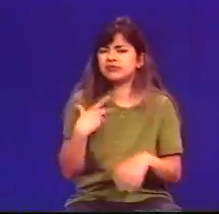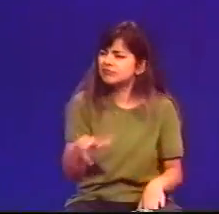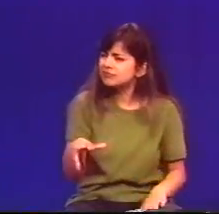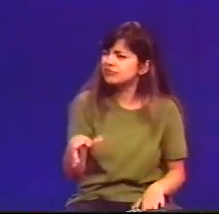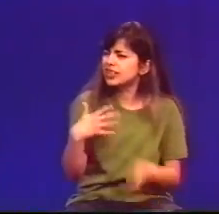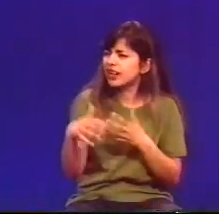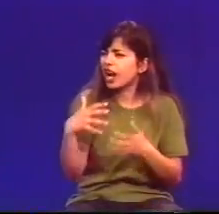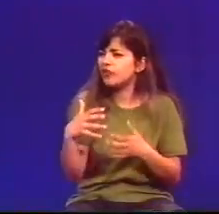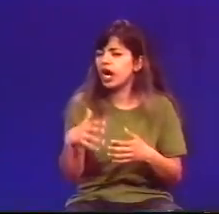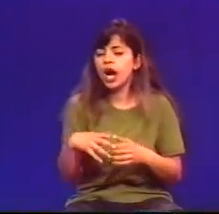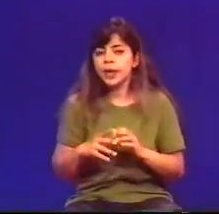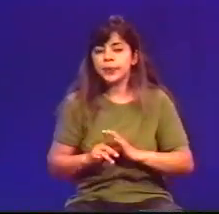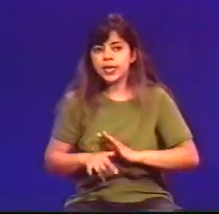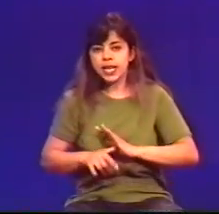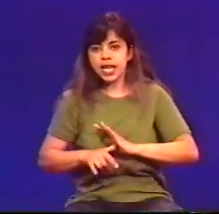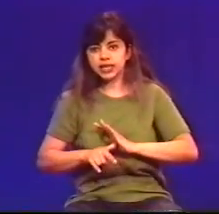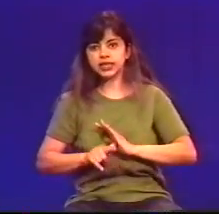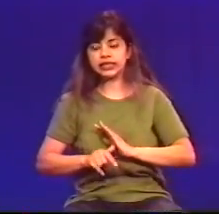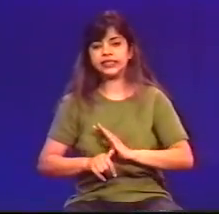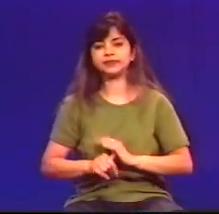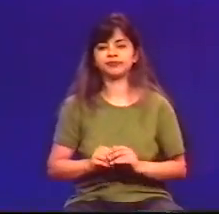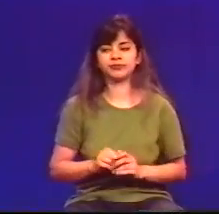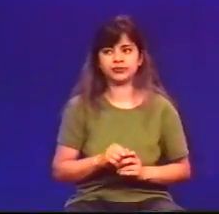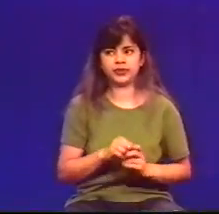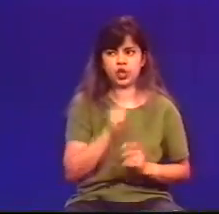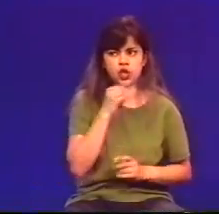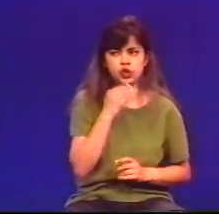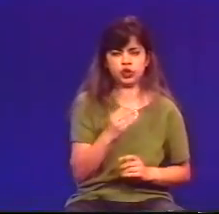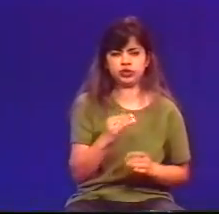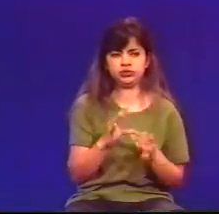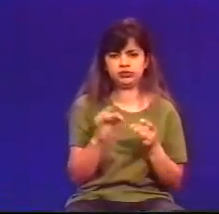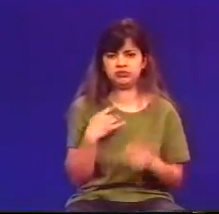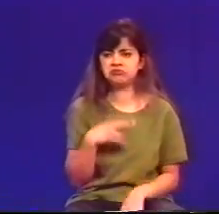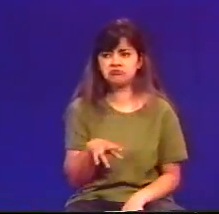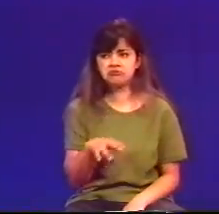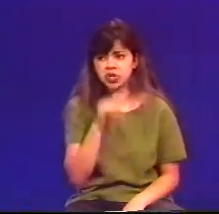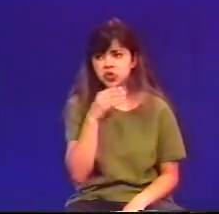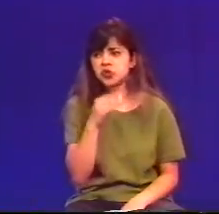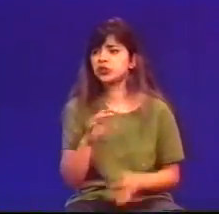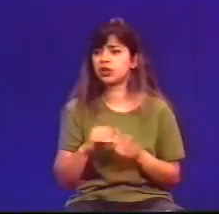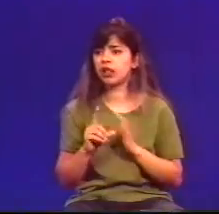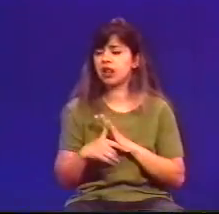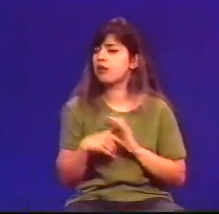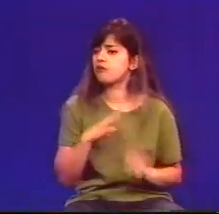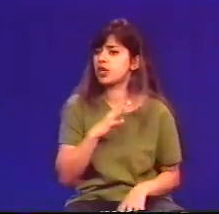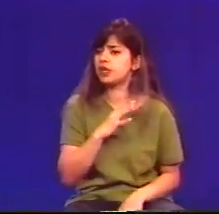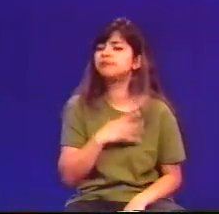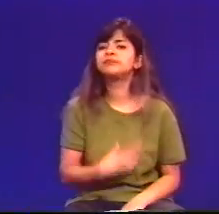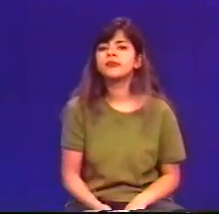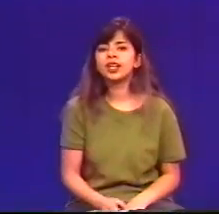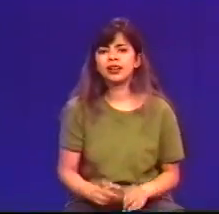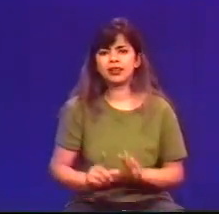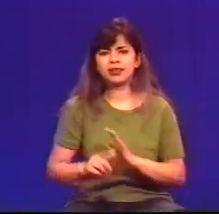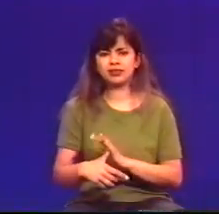Now, if you ask what's funny and they say they'll tell you later, and they actually do try to tell you later because they actually